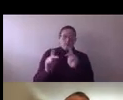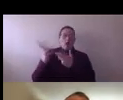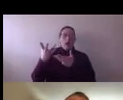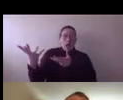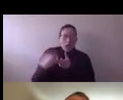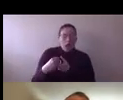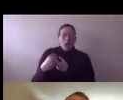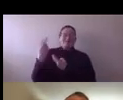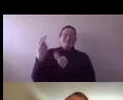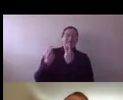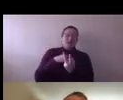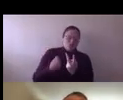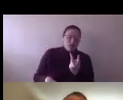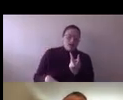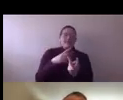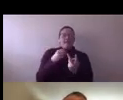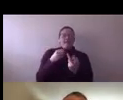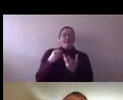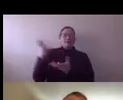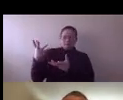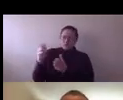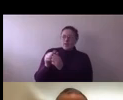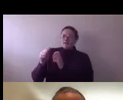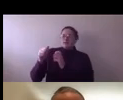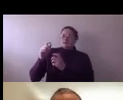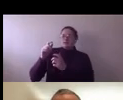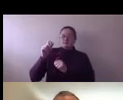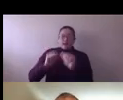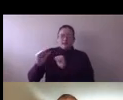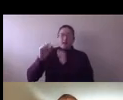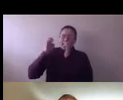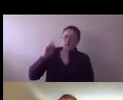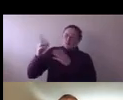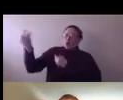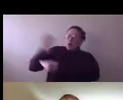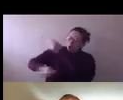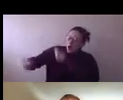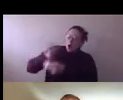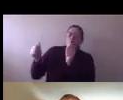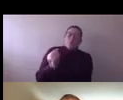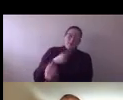visit China and to engage in scientific and educational exchanges with China.